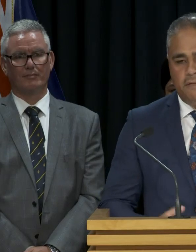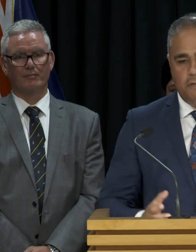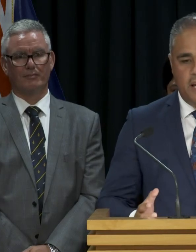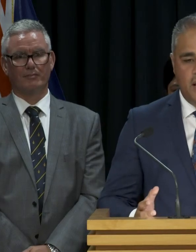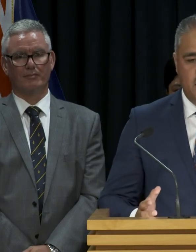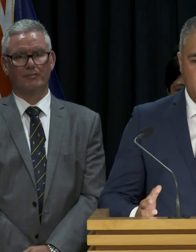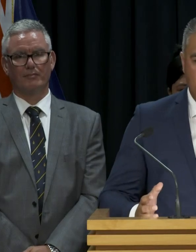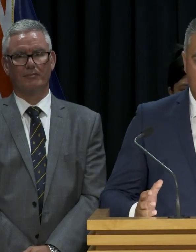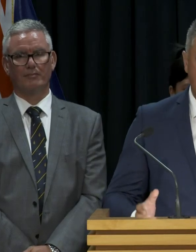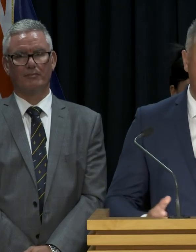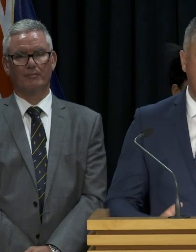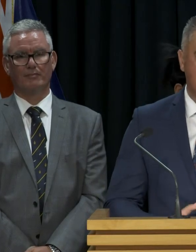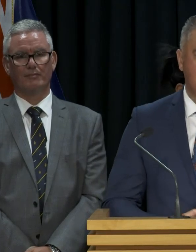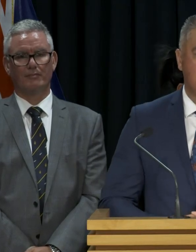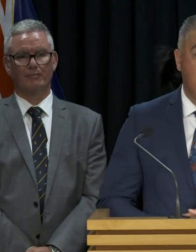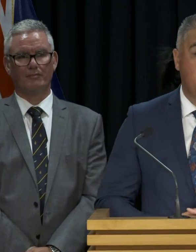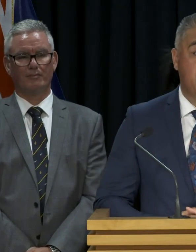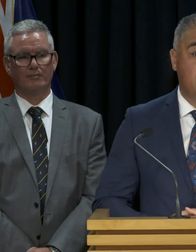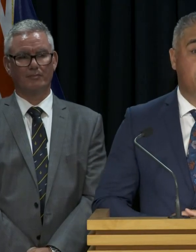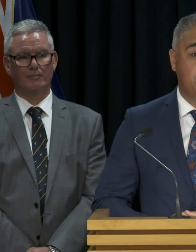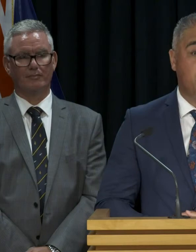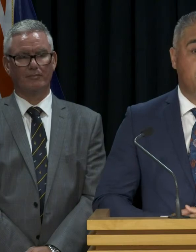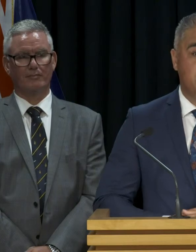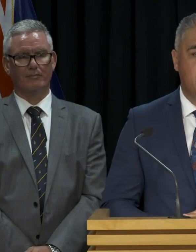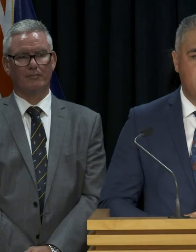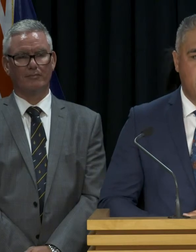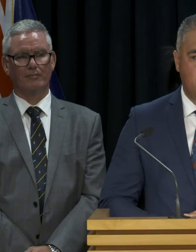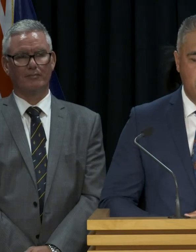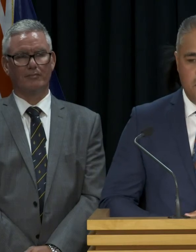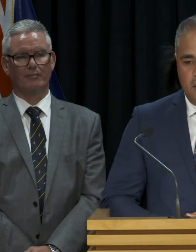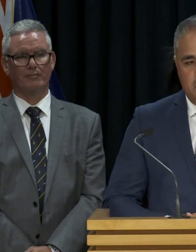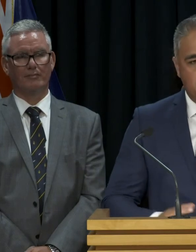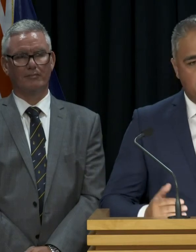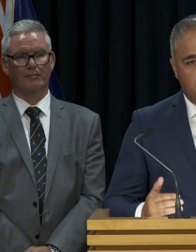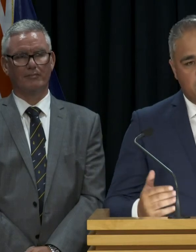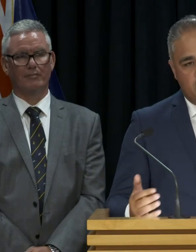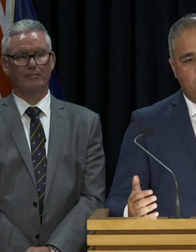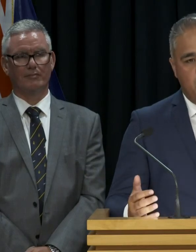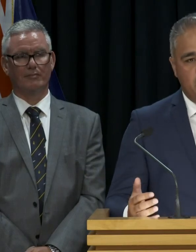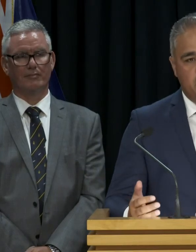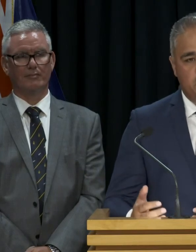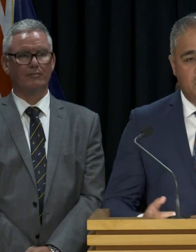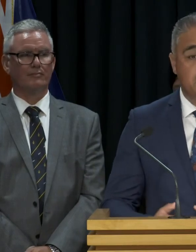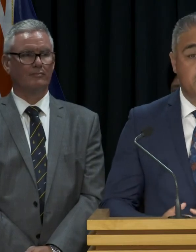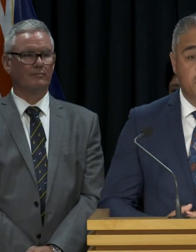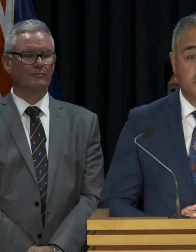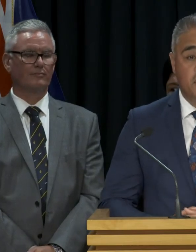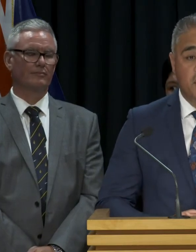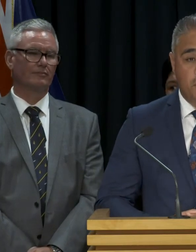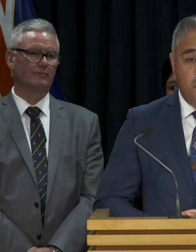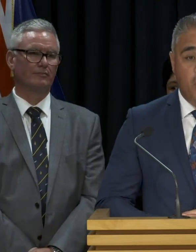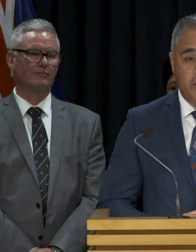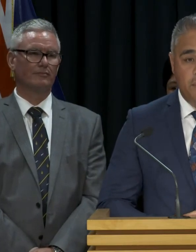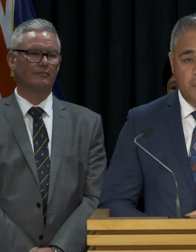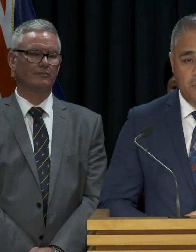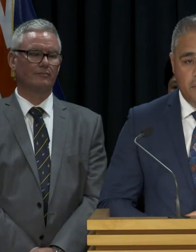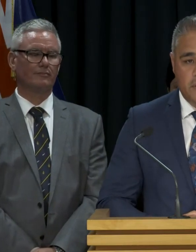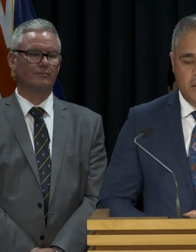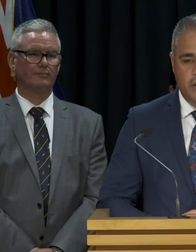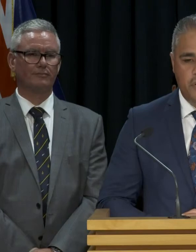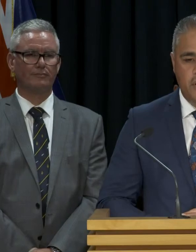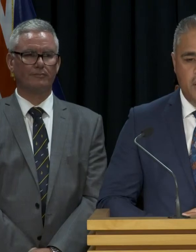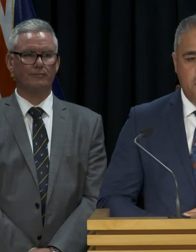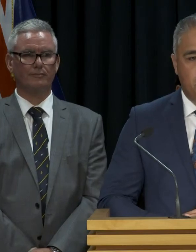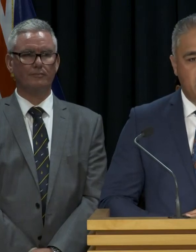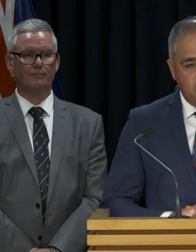opportunity here for an individual Māori health authority, and we believe that it will go some way to better serving the Māori people of